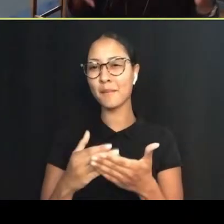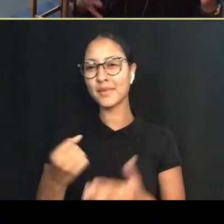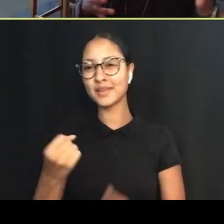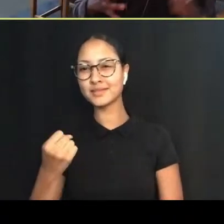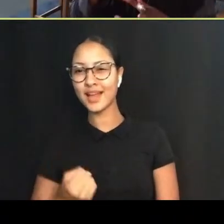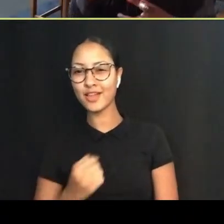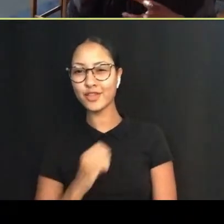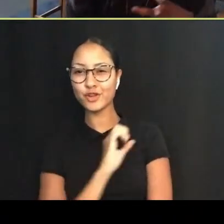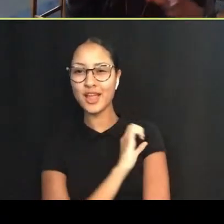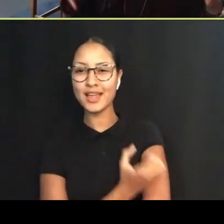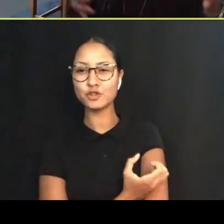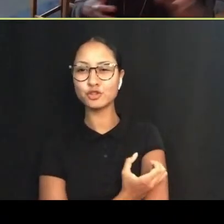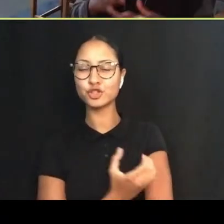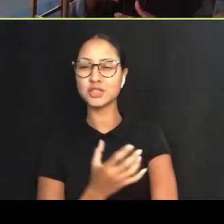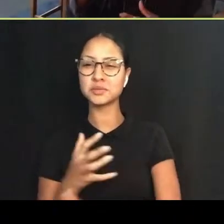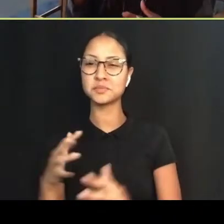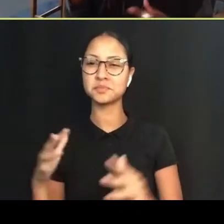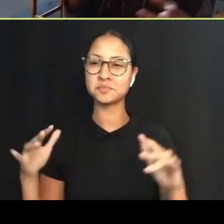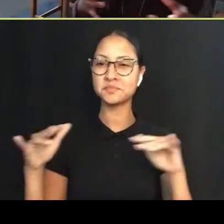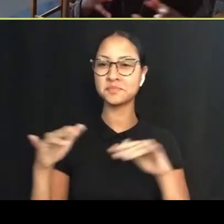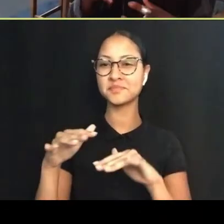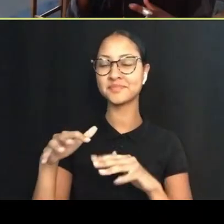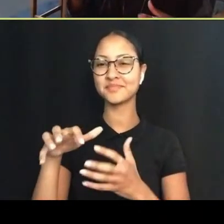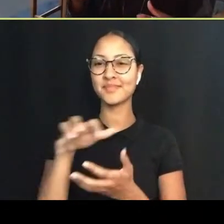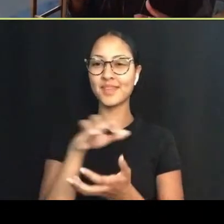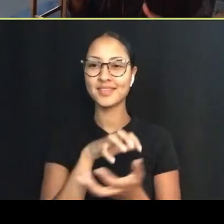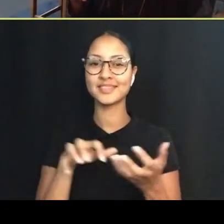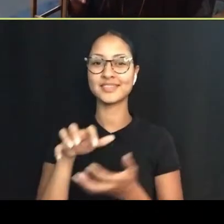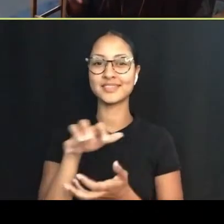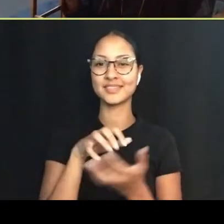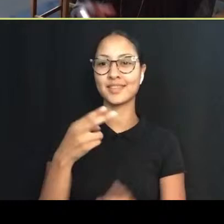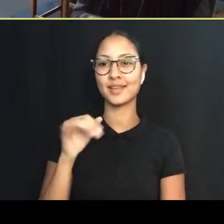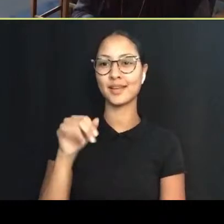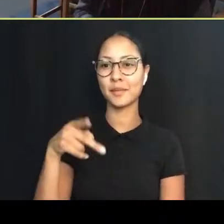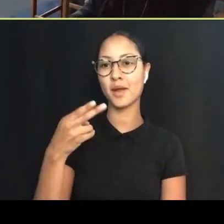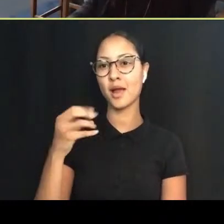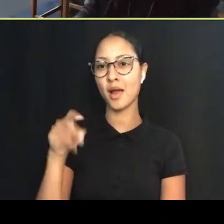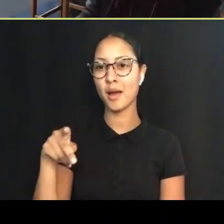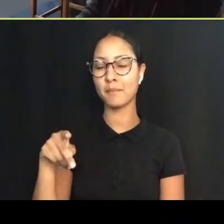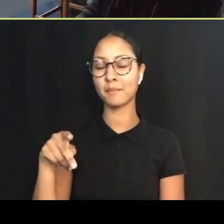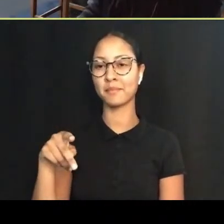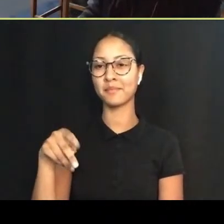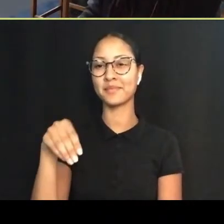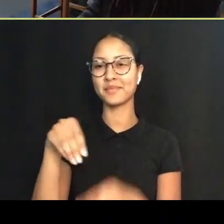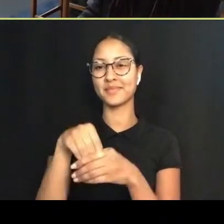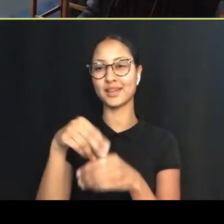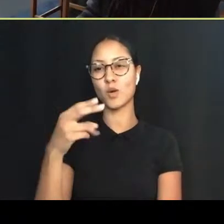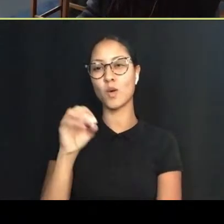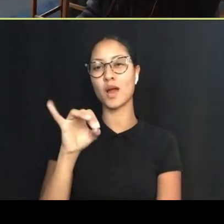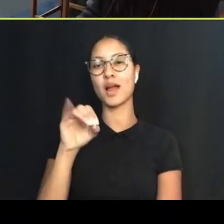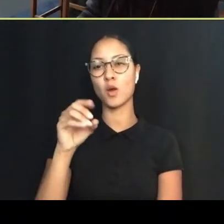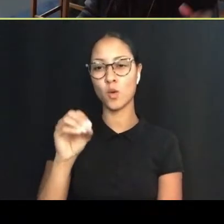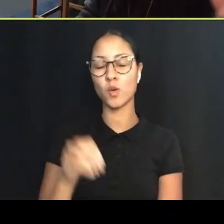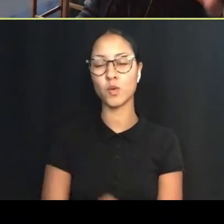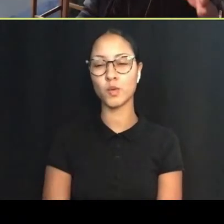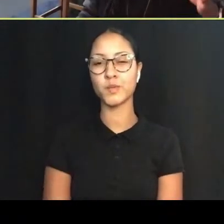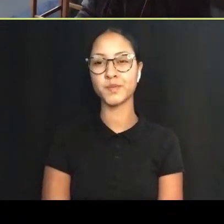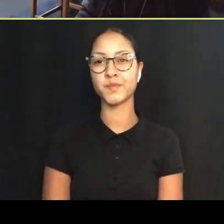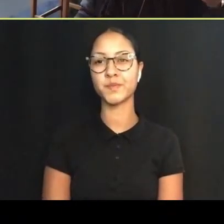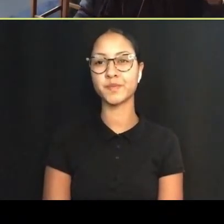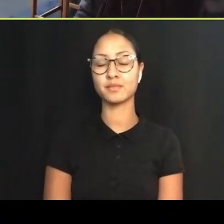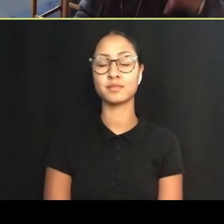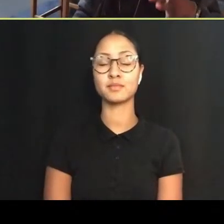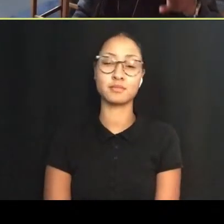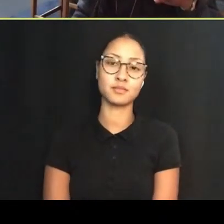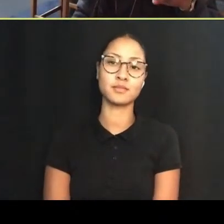mixture of hip hop in Ohio, at least at that time. And I think it's probably still very similar, where it's a, like,